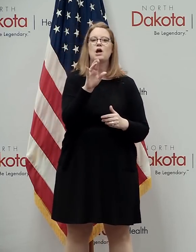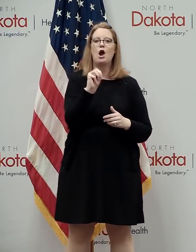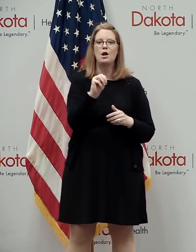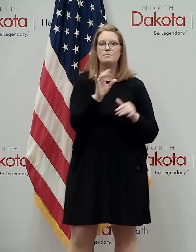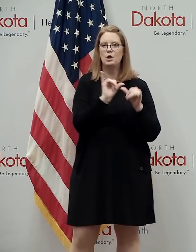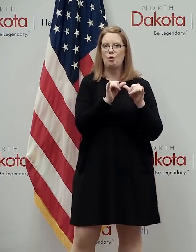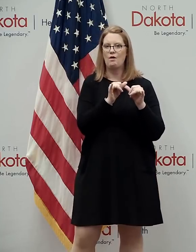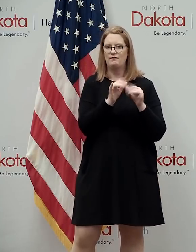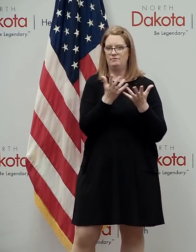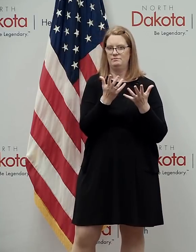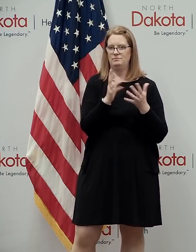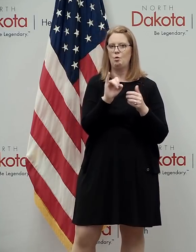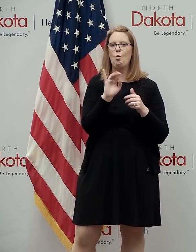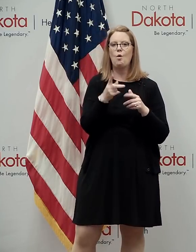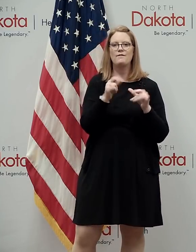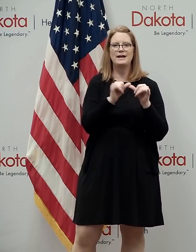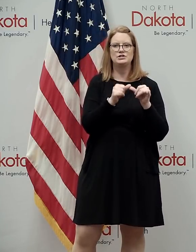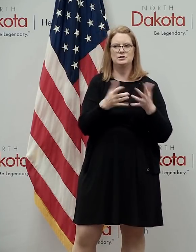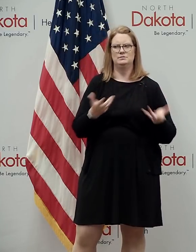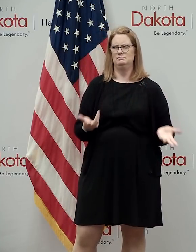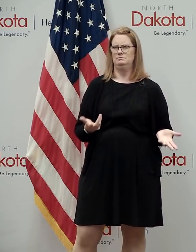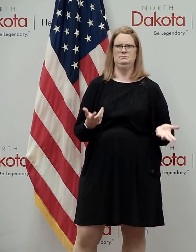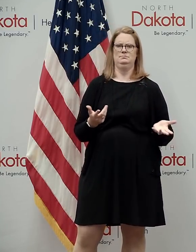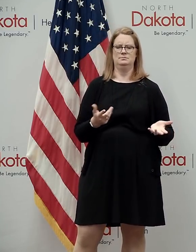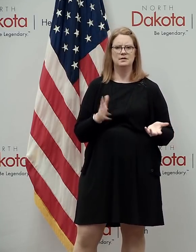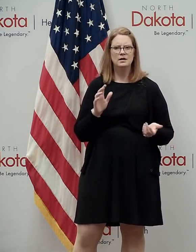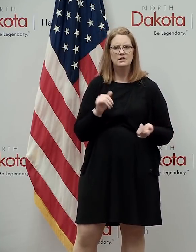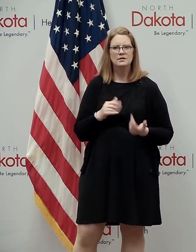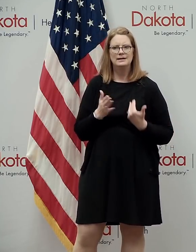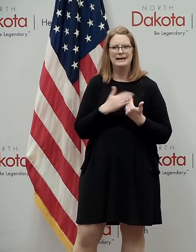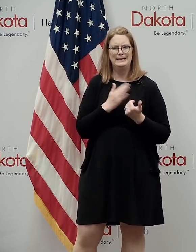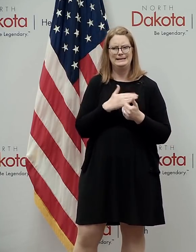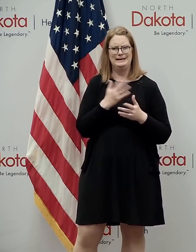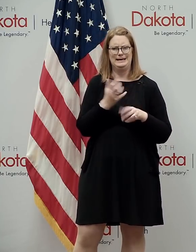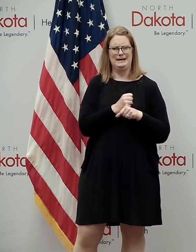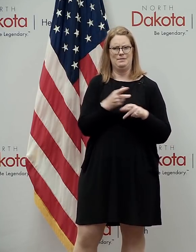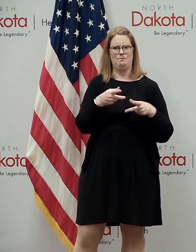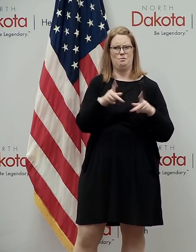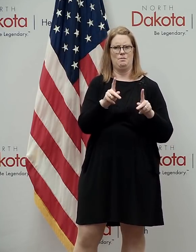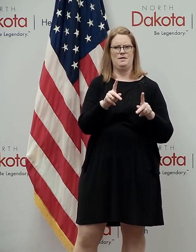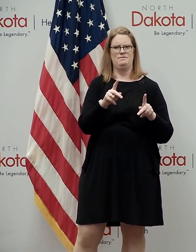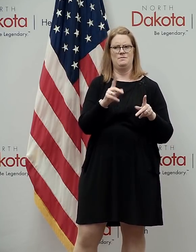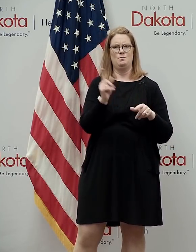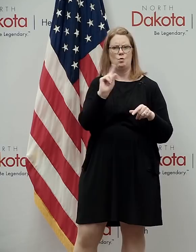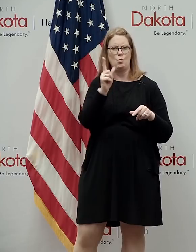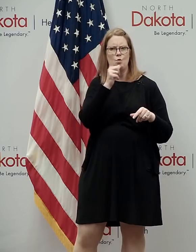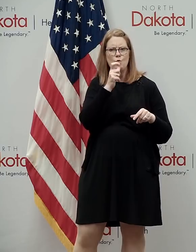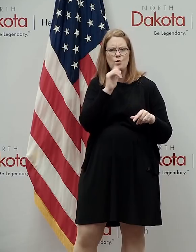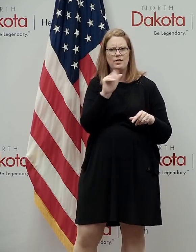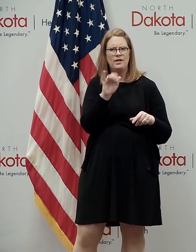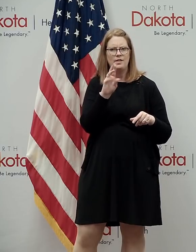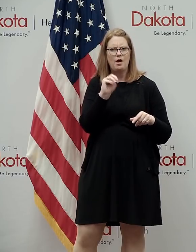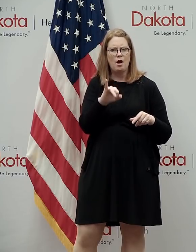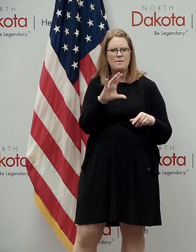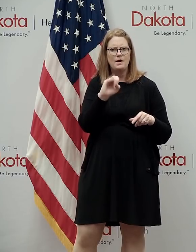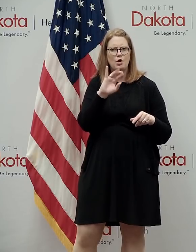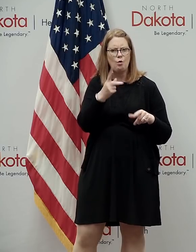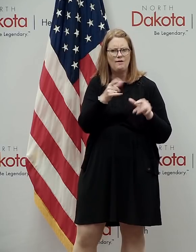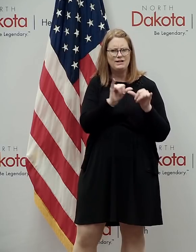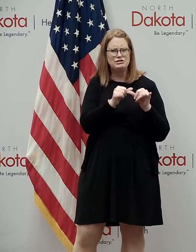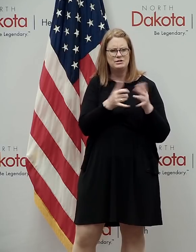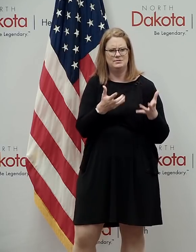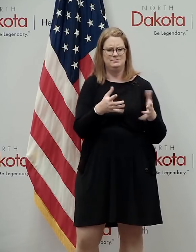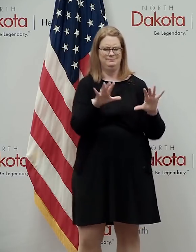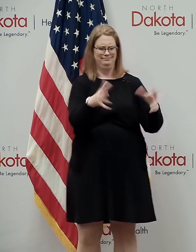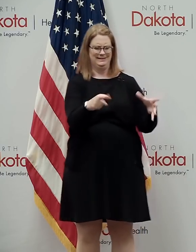didn't do their job permitting. Who's ever said it was easy to get a permit from the Army Corps of Engineers? I mean, this is an organization